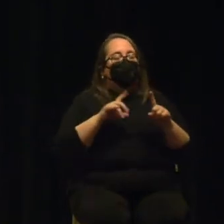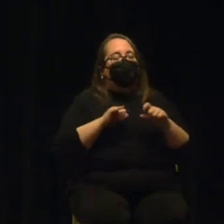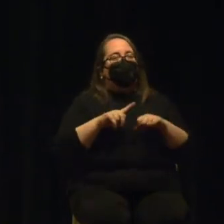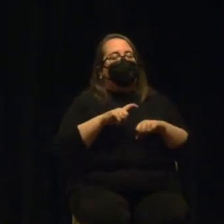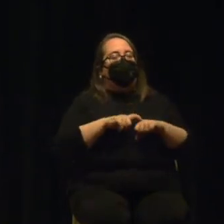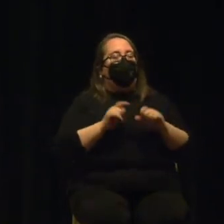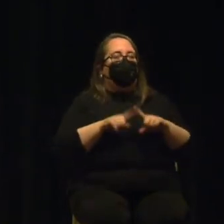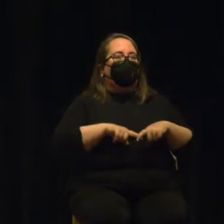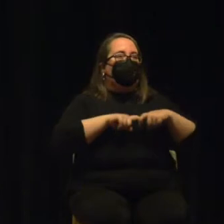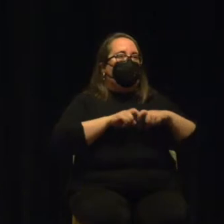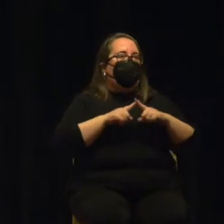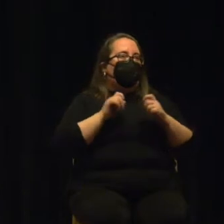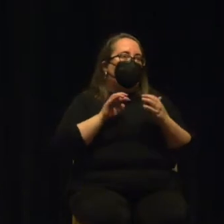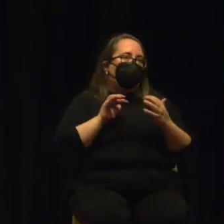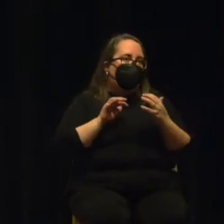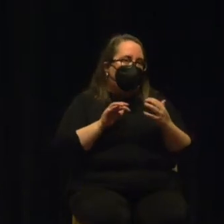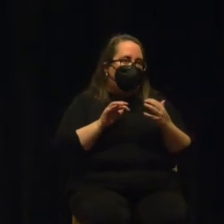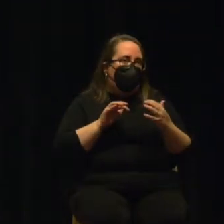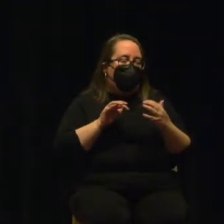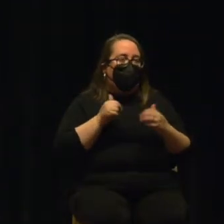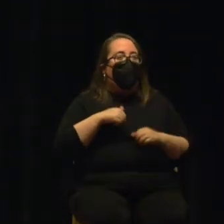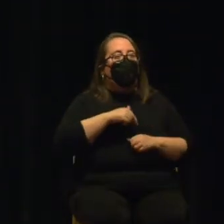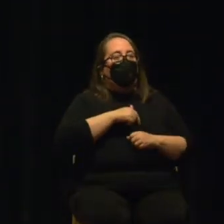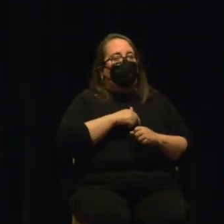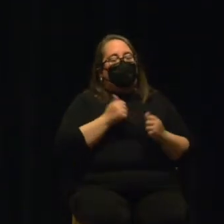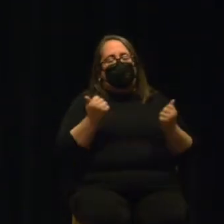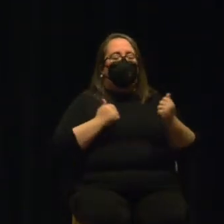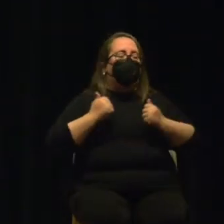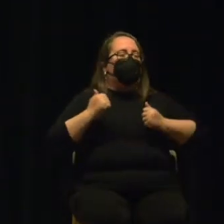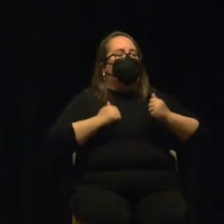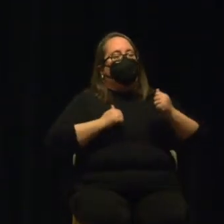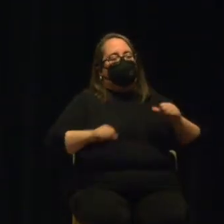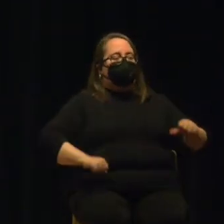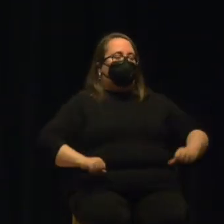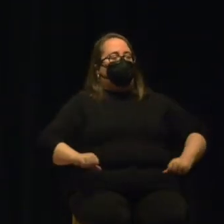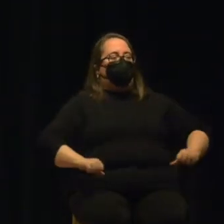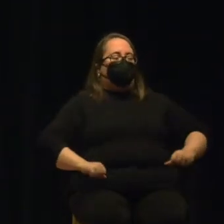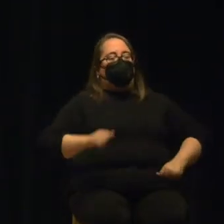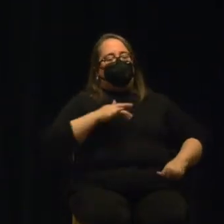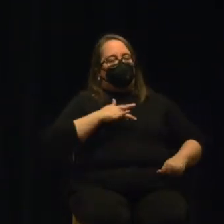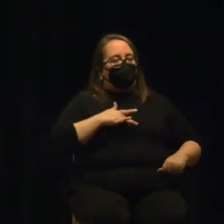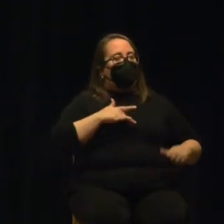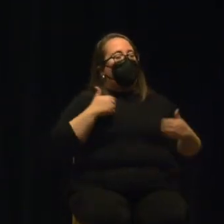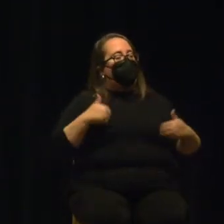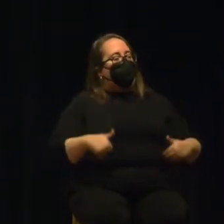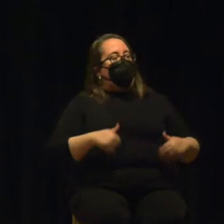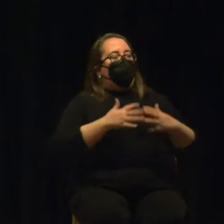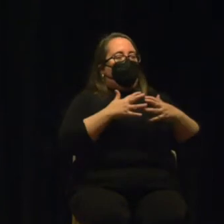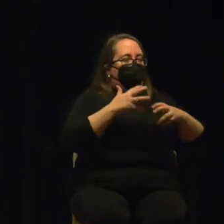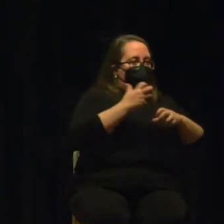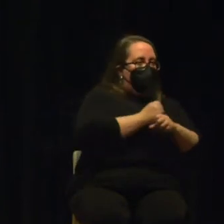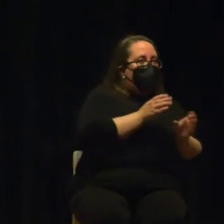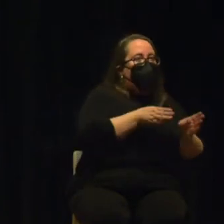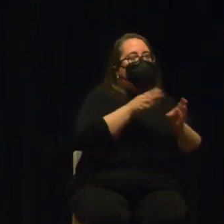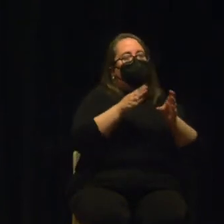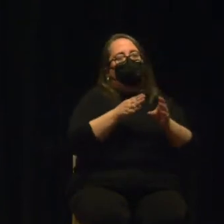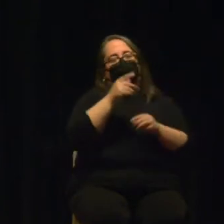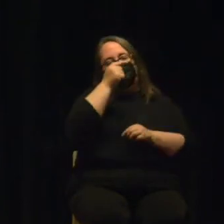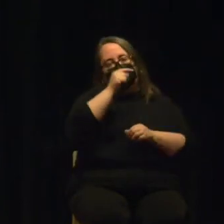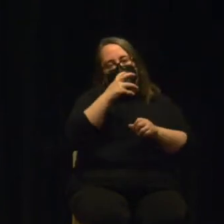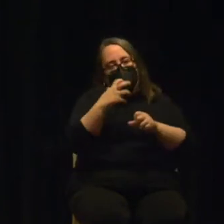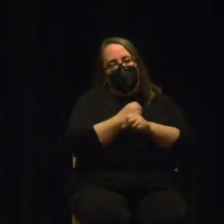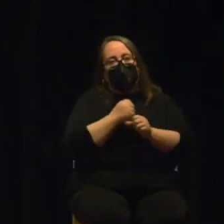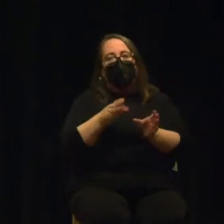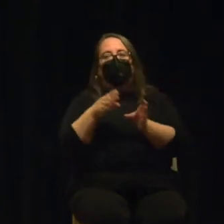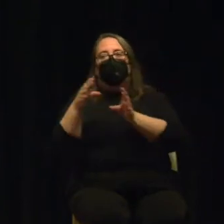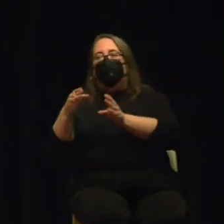time out from war. Right. So that we could beat our chests and feel confident and be like, yeah, yeah, it was America that did it. Yeah, yeah, it was the Greek. It was the